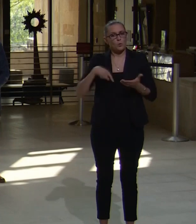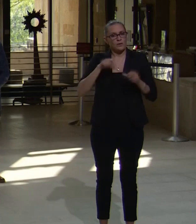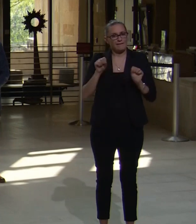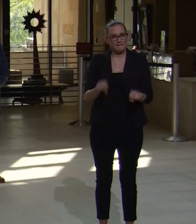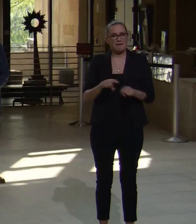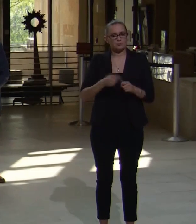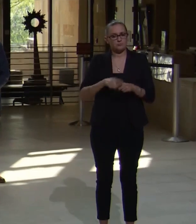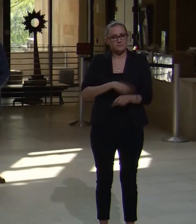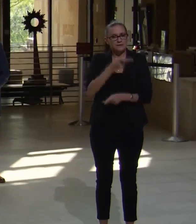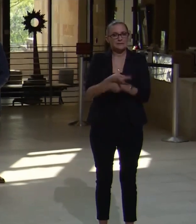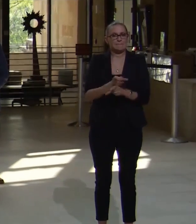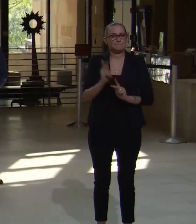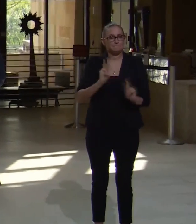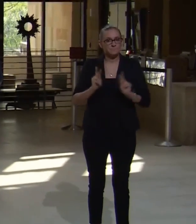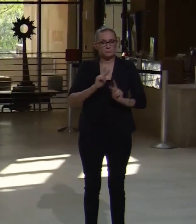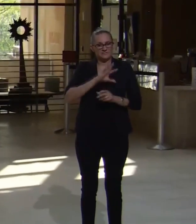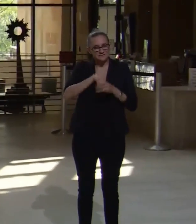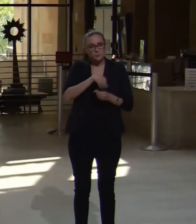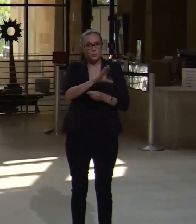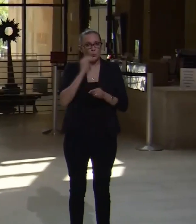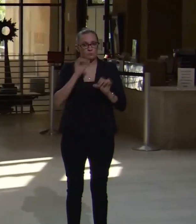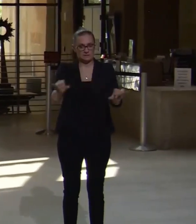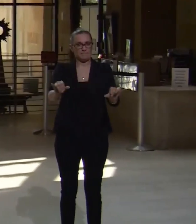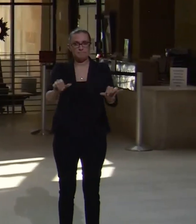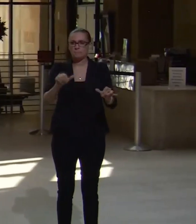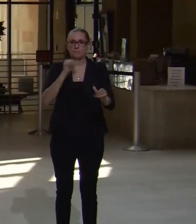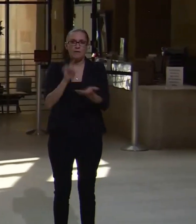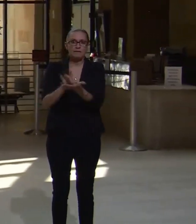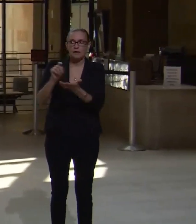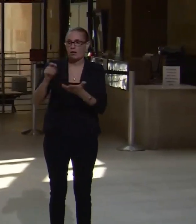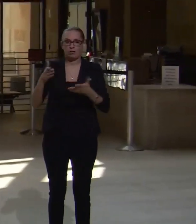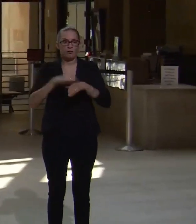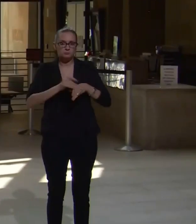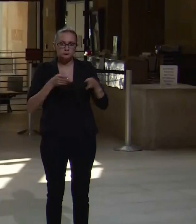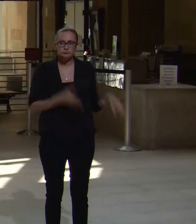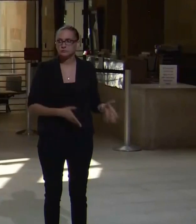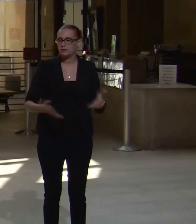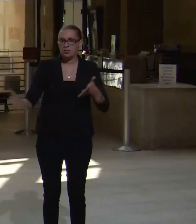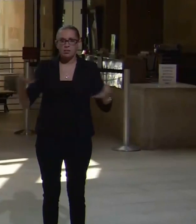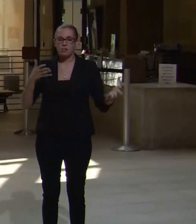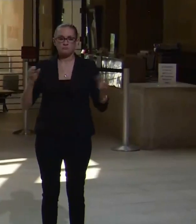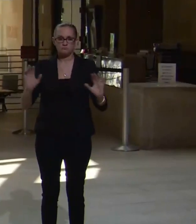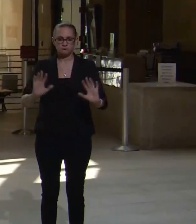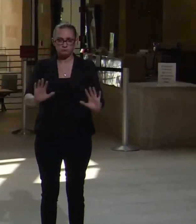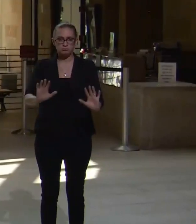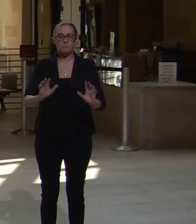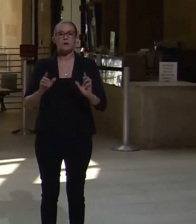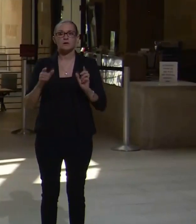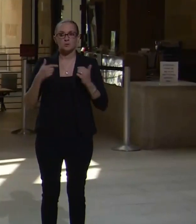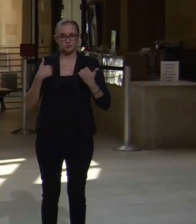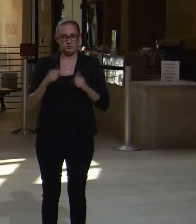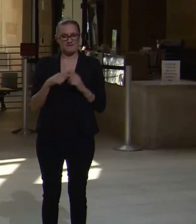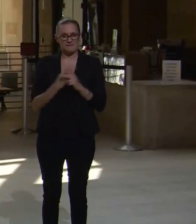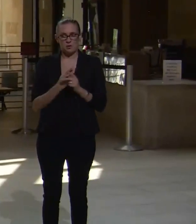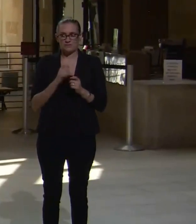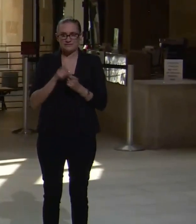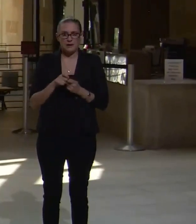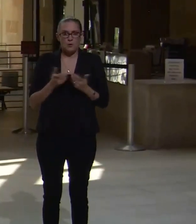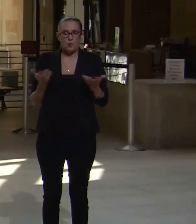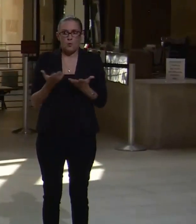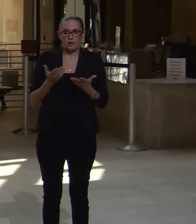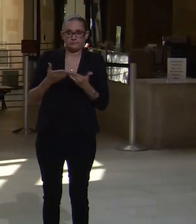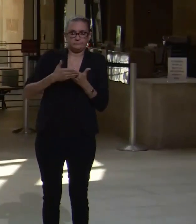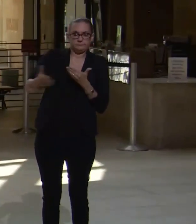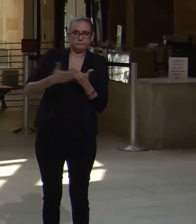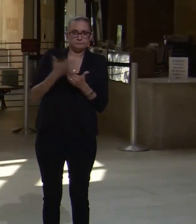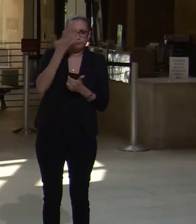to keep people in their homes and not being kicked out as we figure out exactly what it is that we're